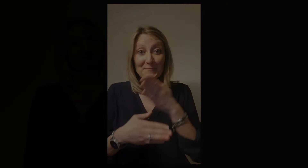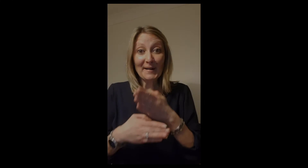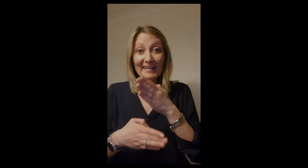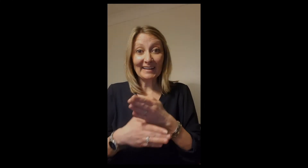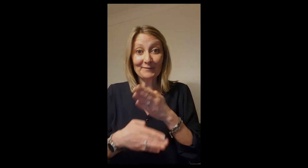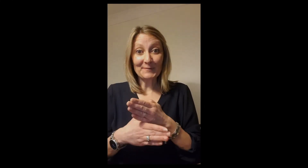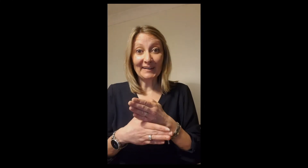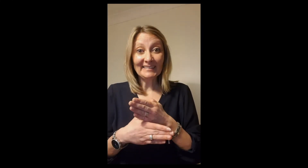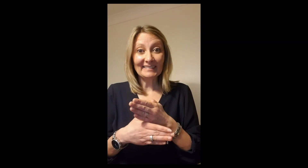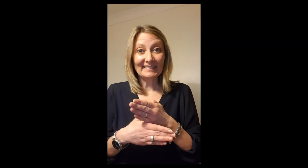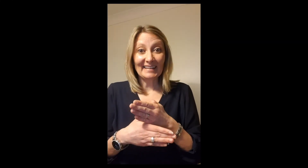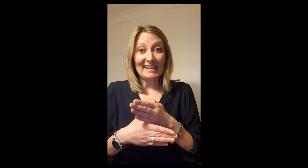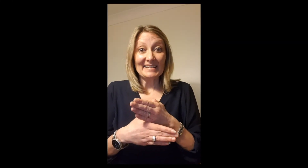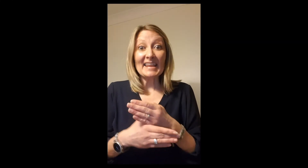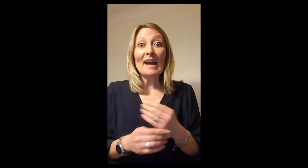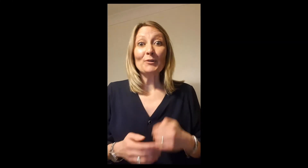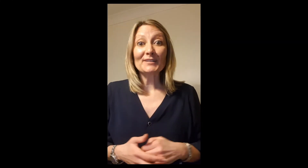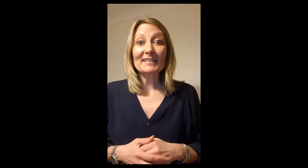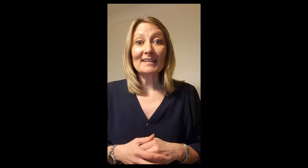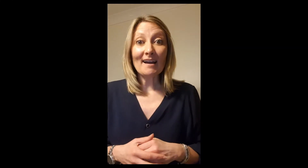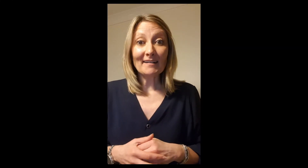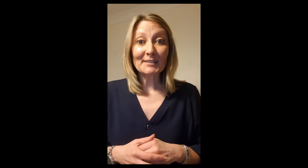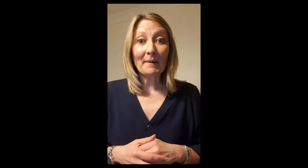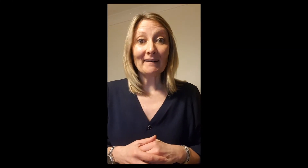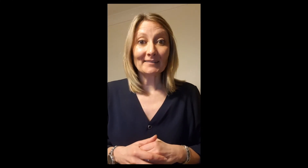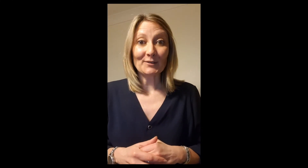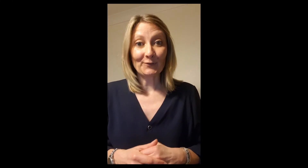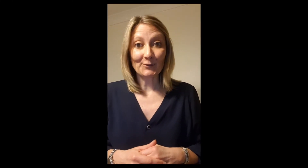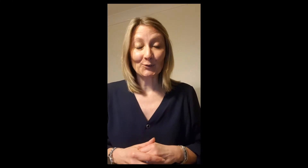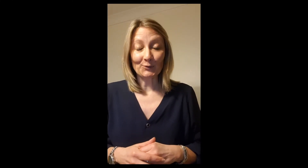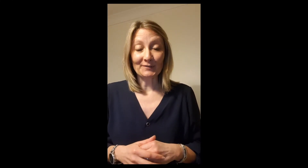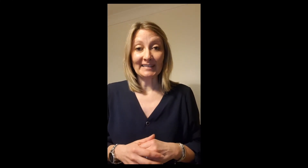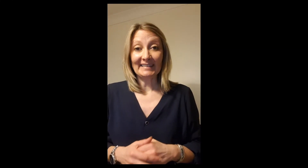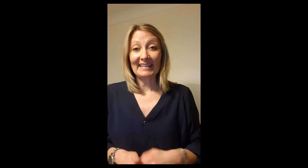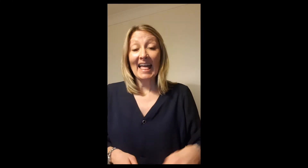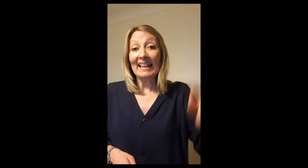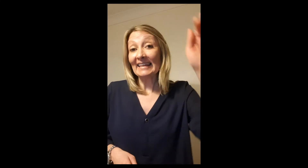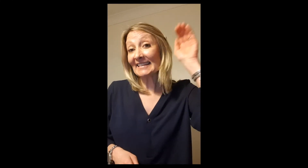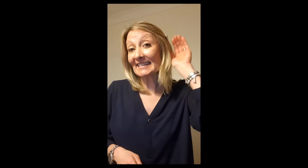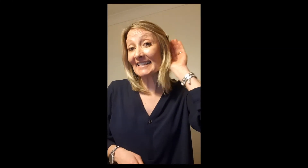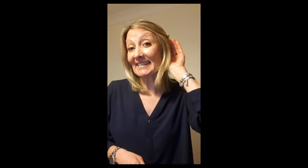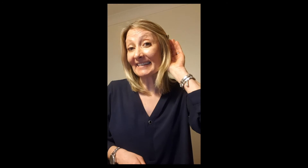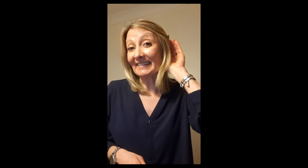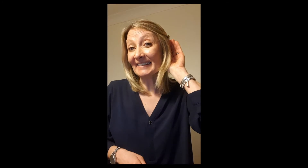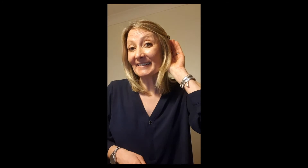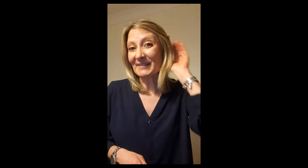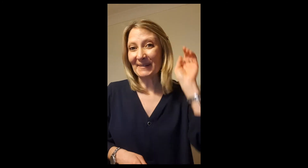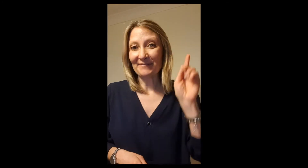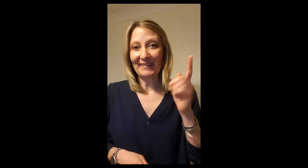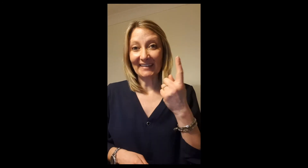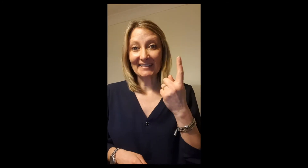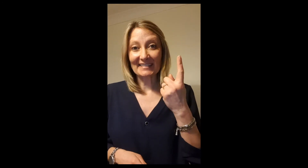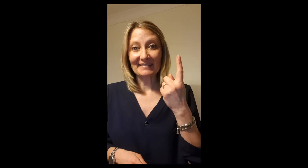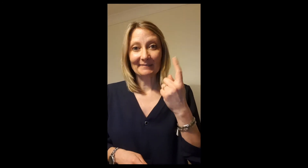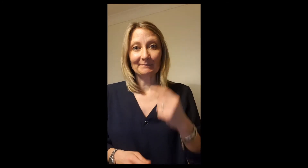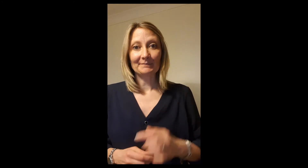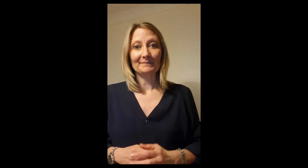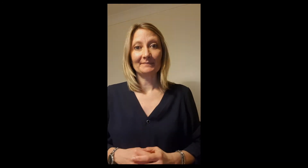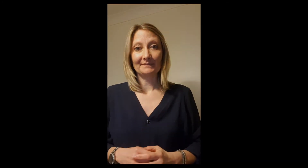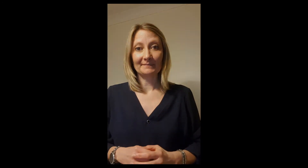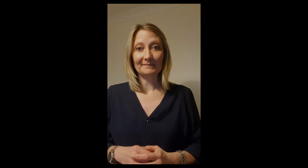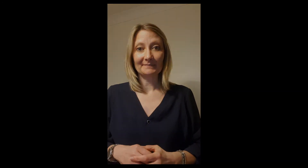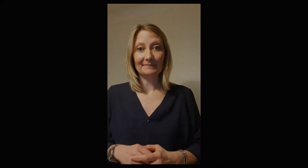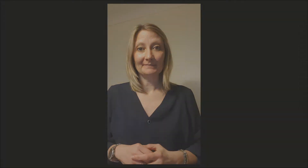Great work, everyone. Now on to the last part of the story. Let's listen to it first.